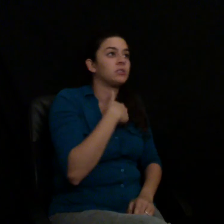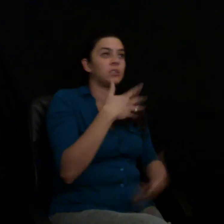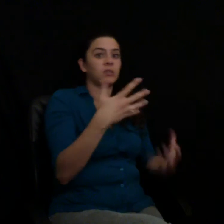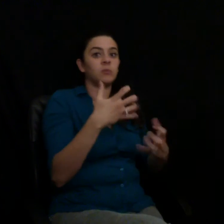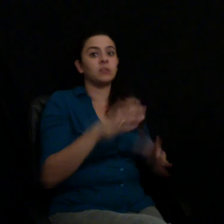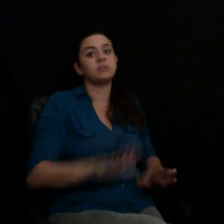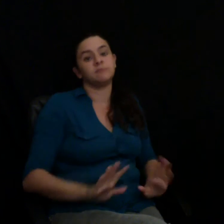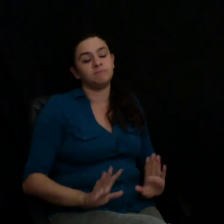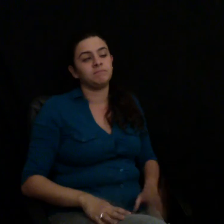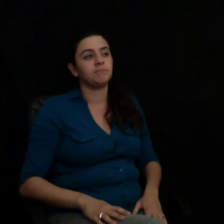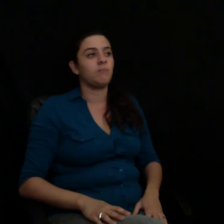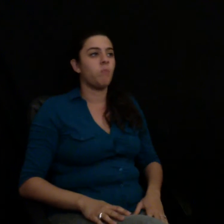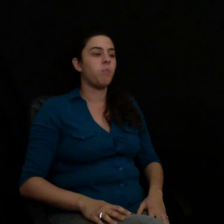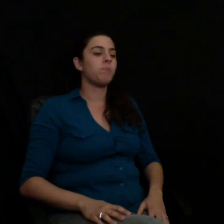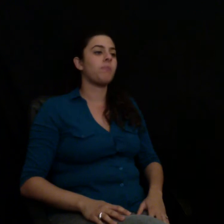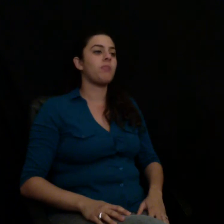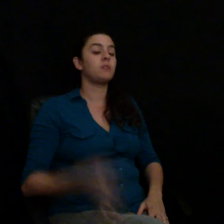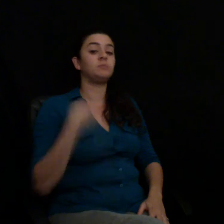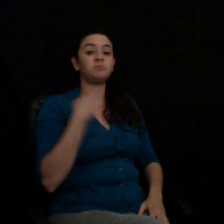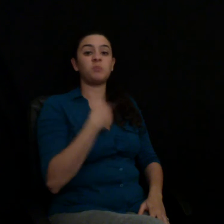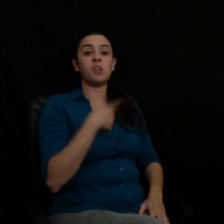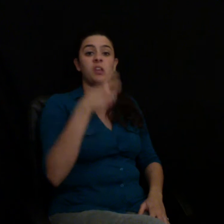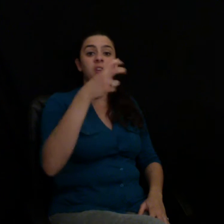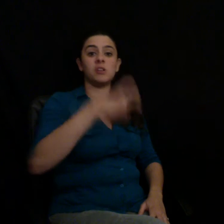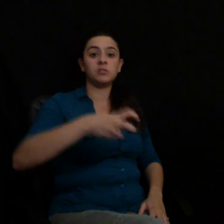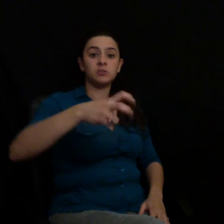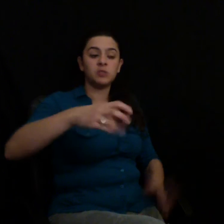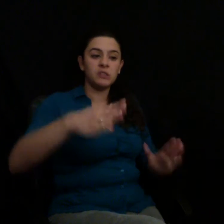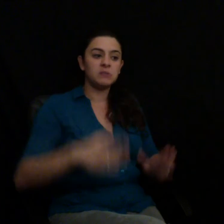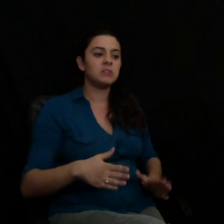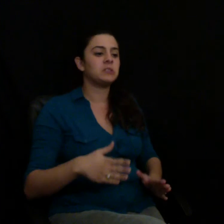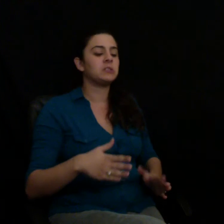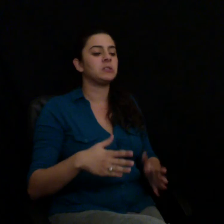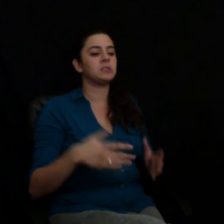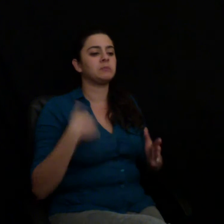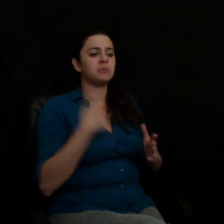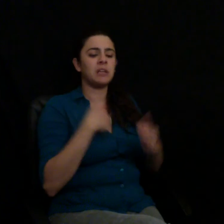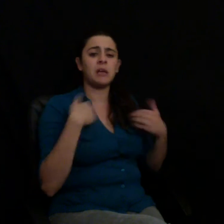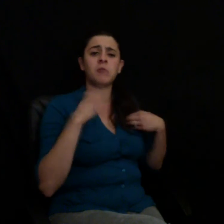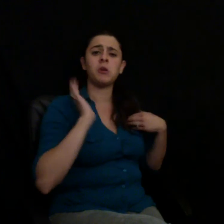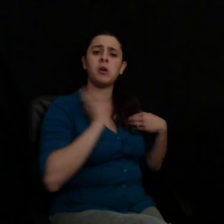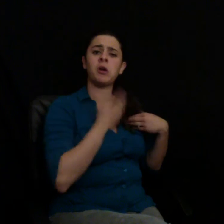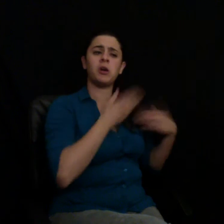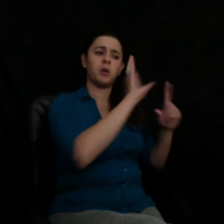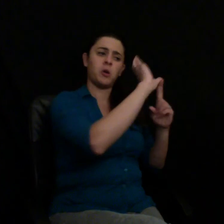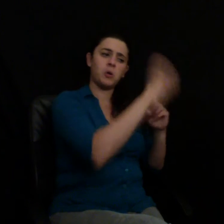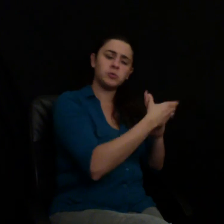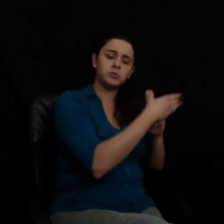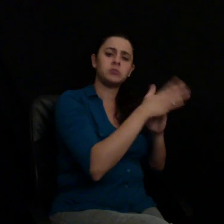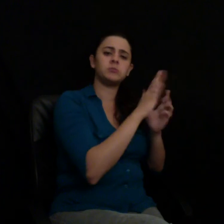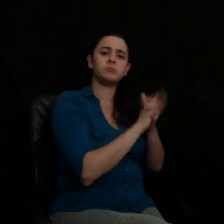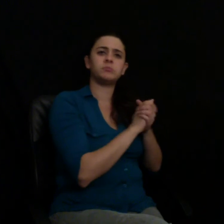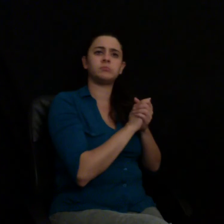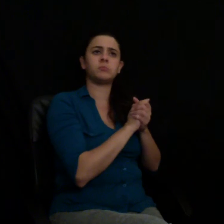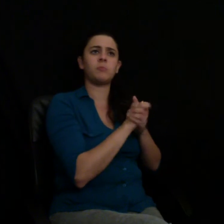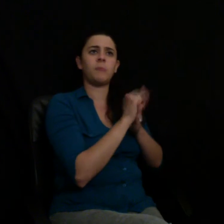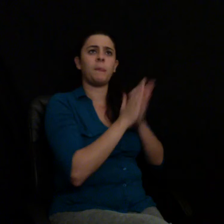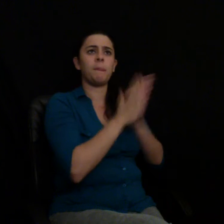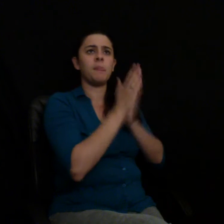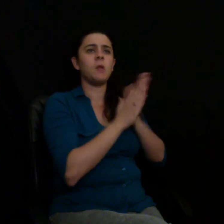mouse. We hobos have been an organized subculture for many years, and we pass down information. I won't describe that type of information or how